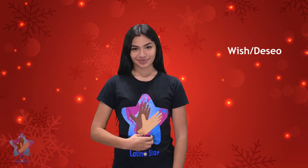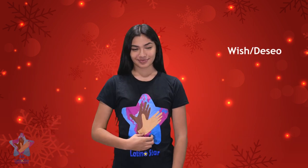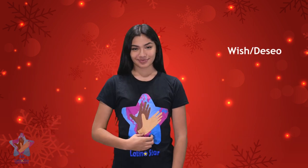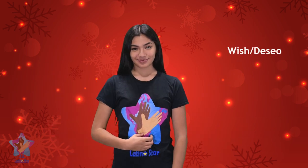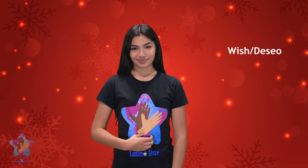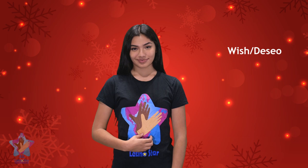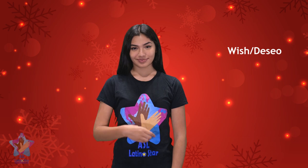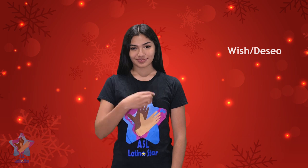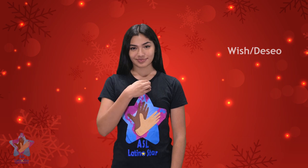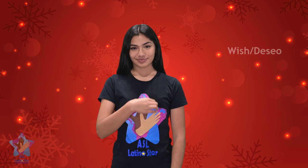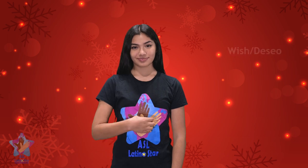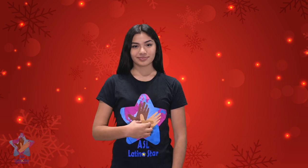Deseo.